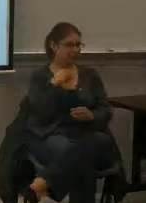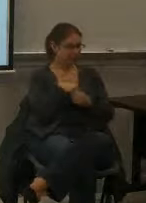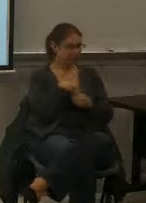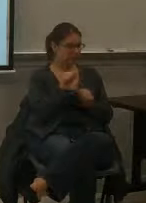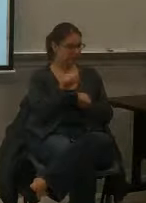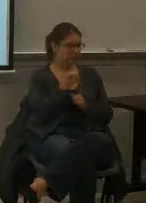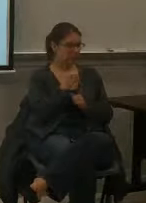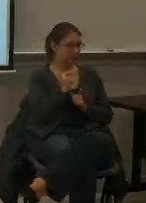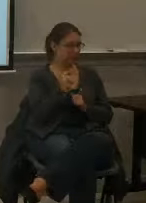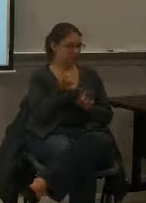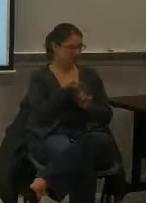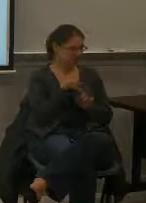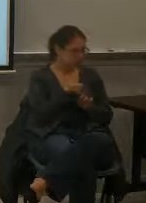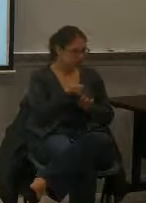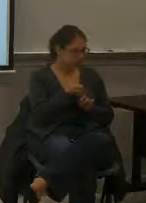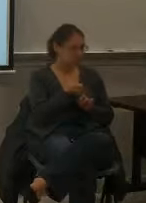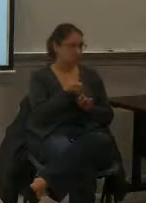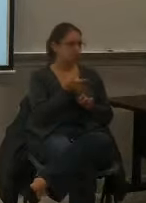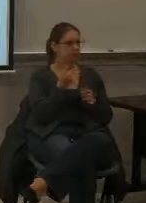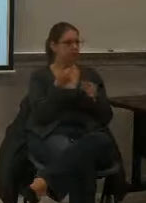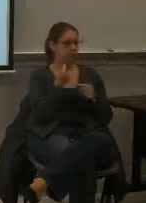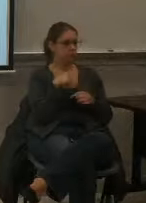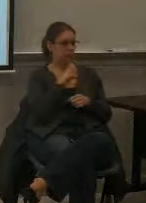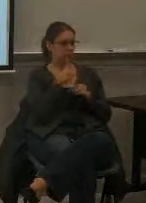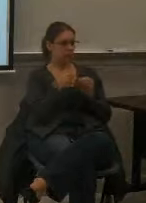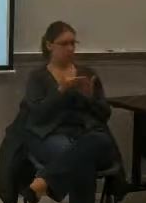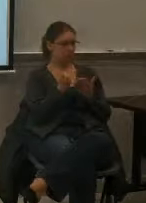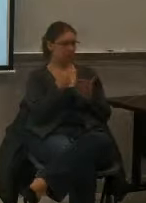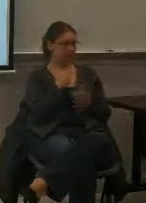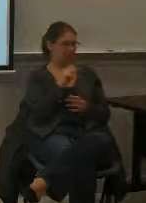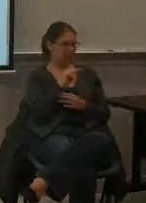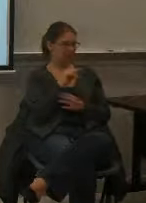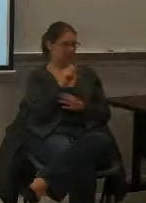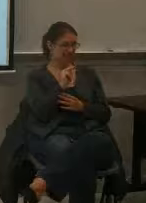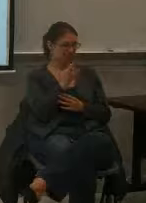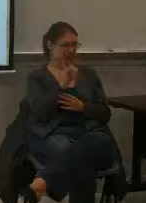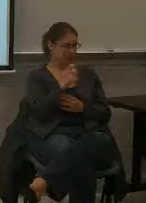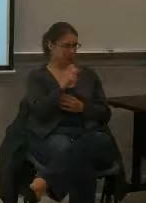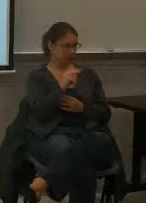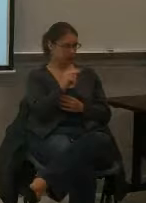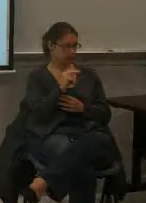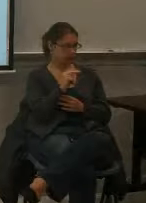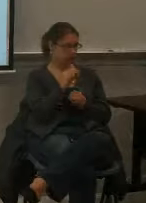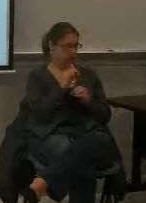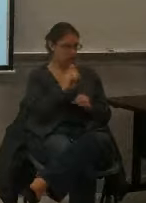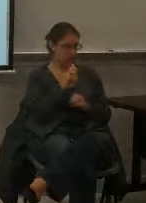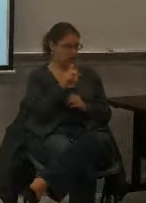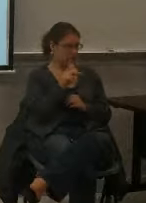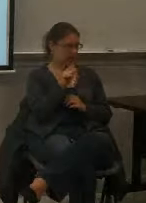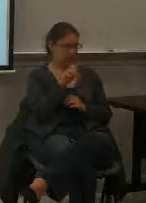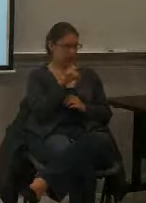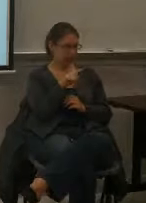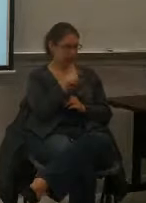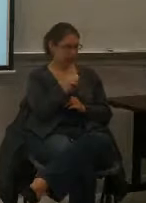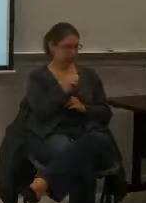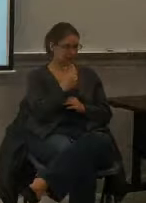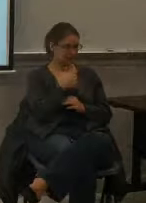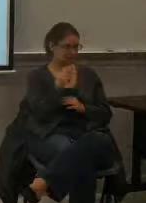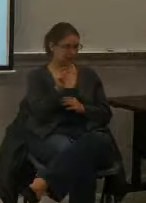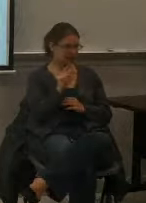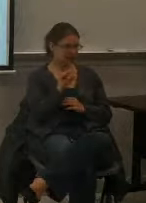fix nitrogen. As we talked about when we talked about nitrogen fixation, no eukaryotes that are known have